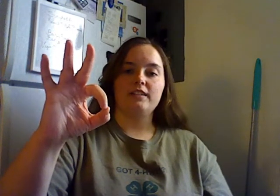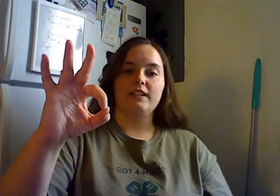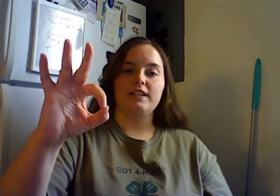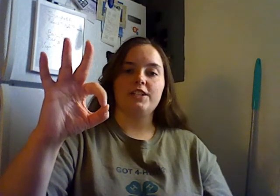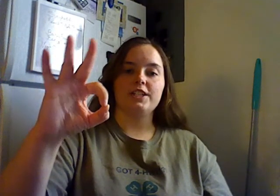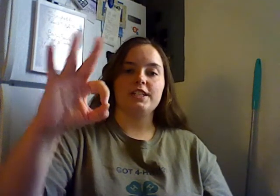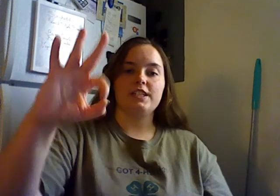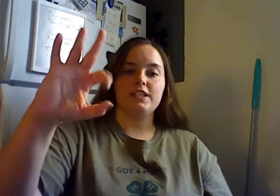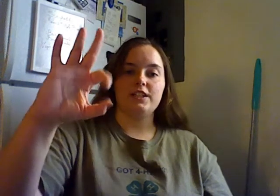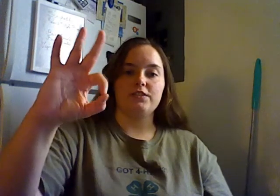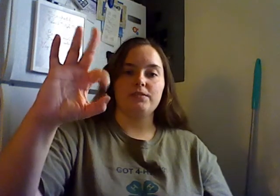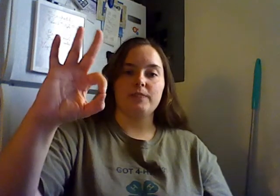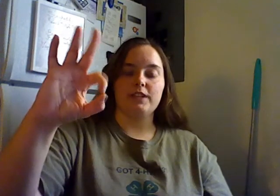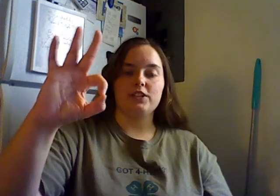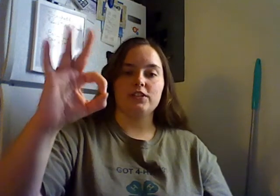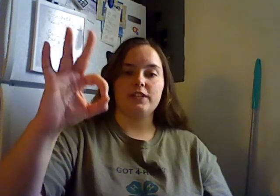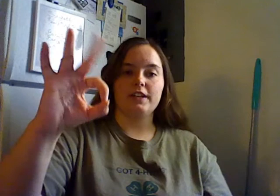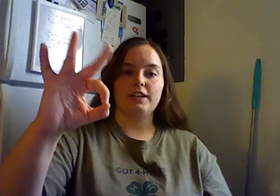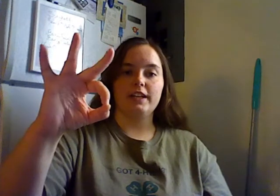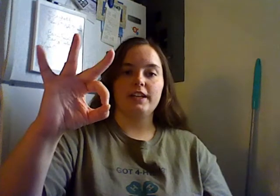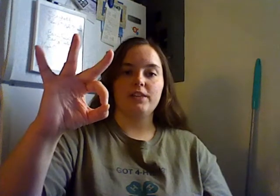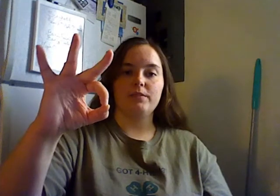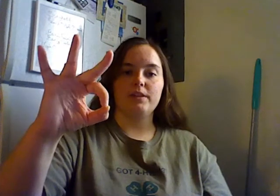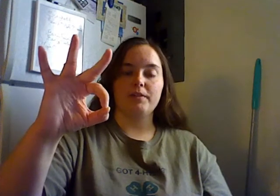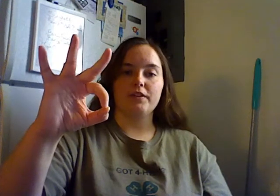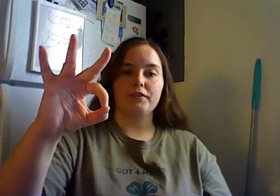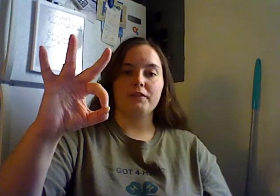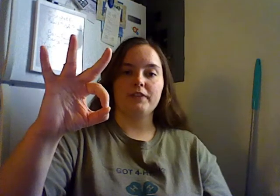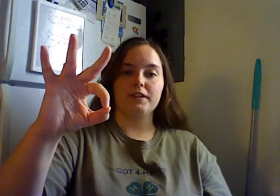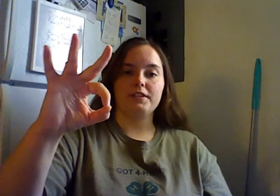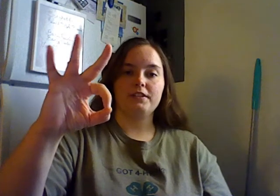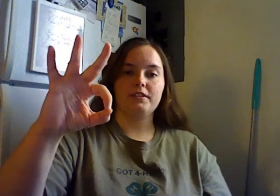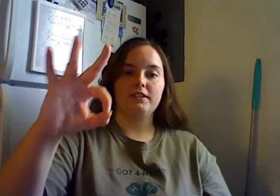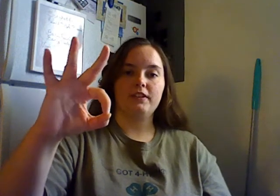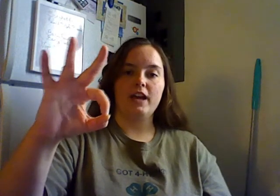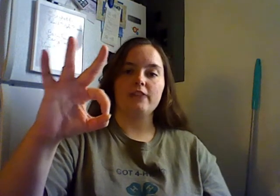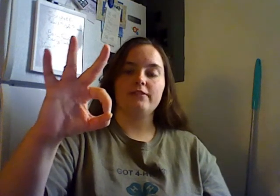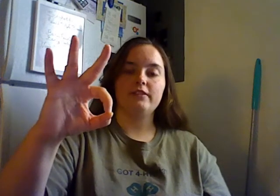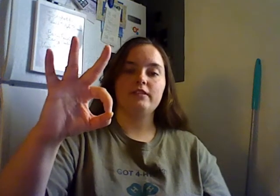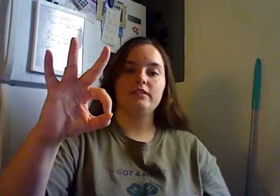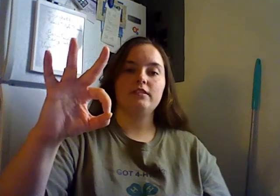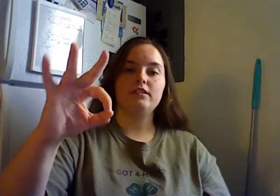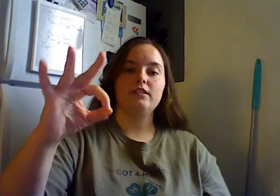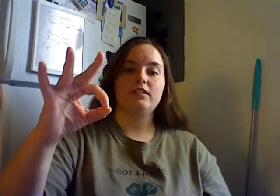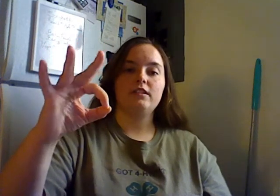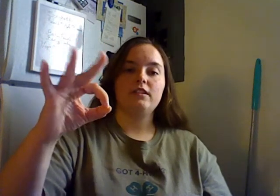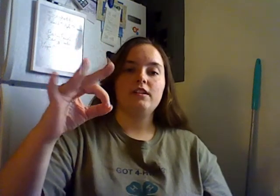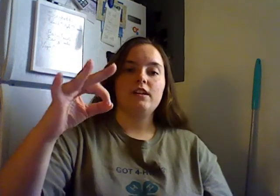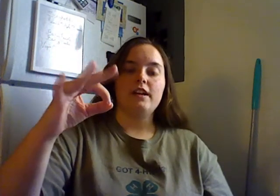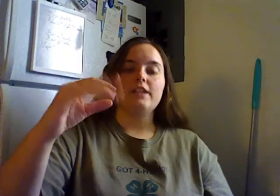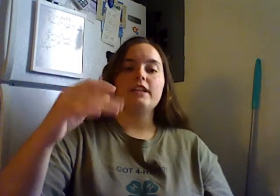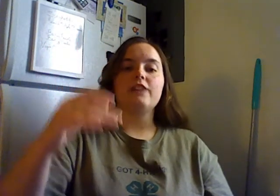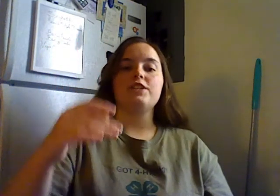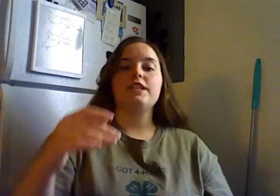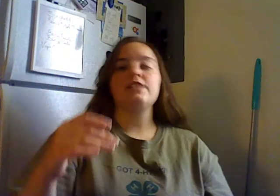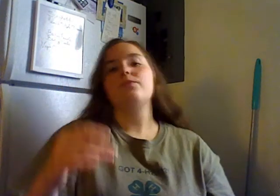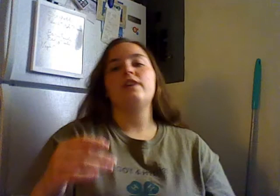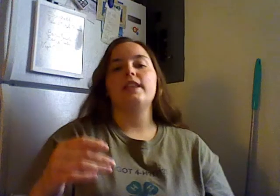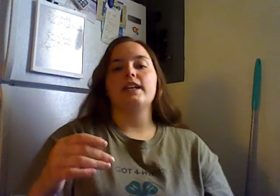It's just, you make a circle here, and you put up your other 3 fingers. F. Now, G is the one that gets